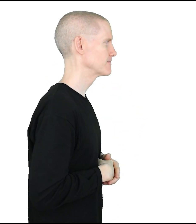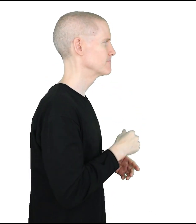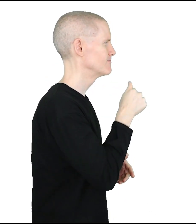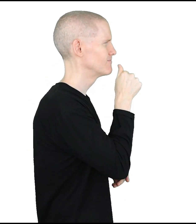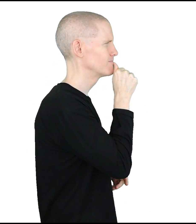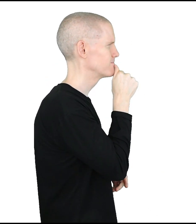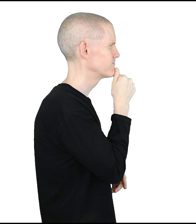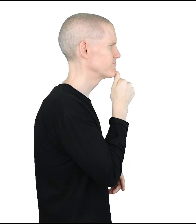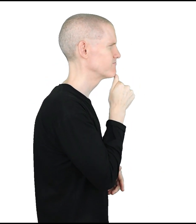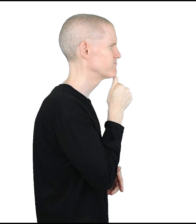Suffer.